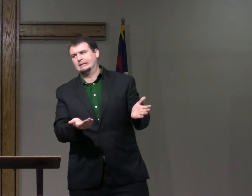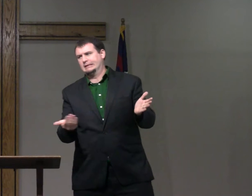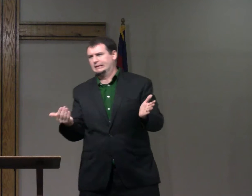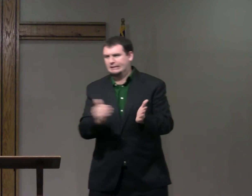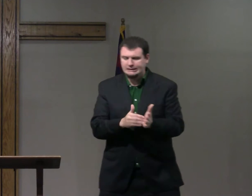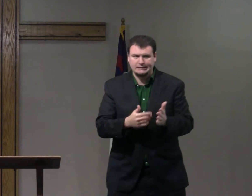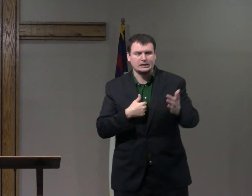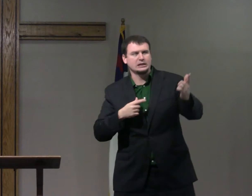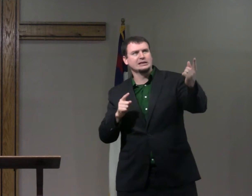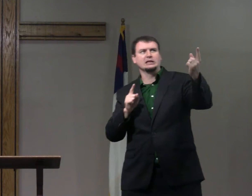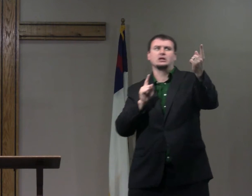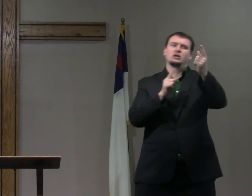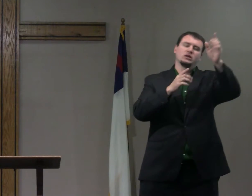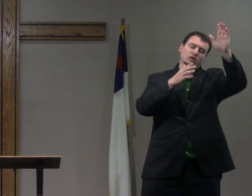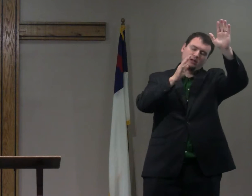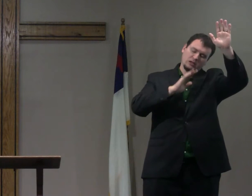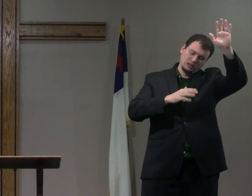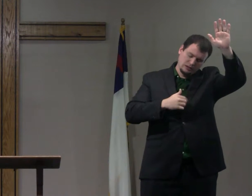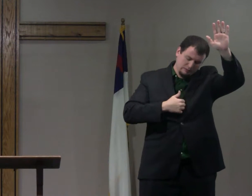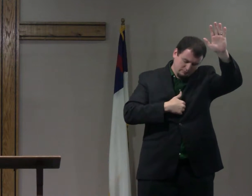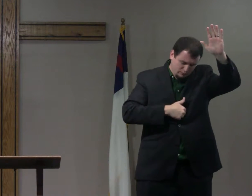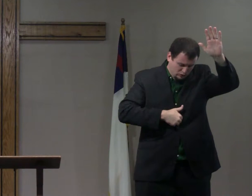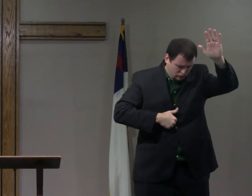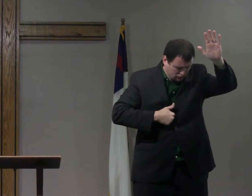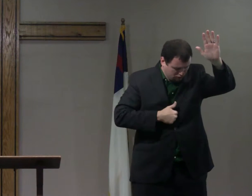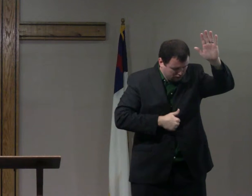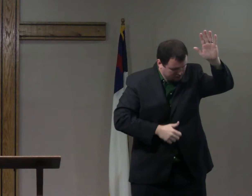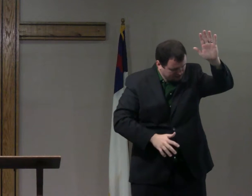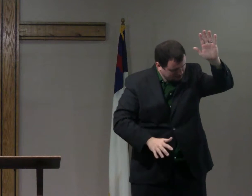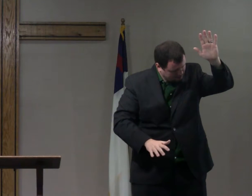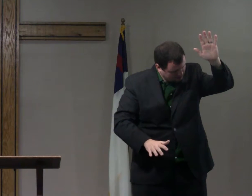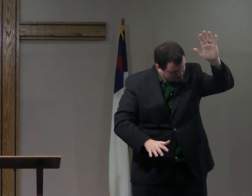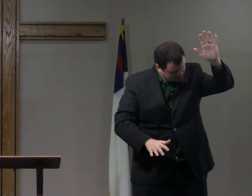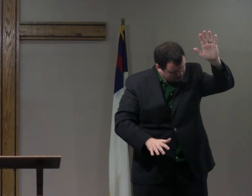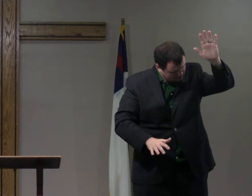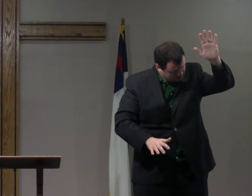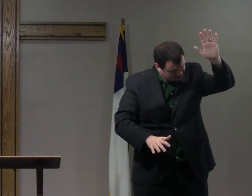since then. Which means what? I need to go to God again and say sorry.